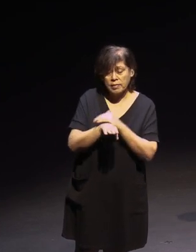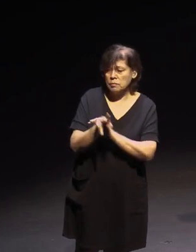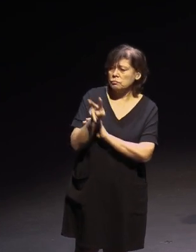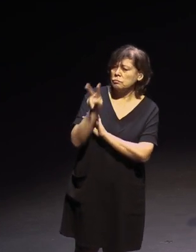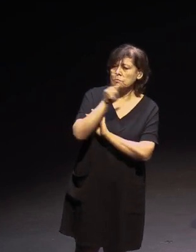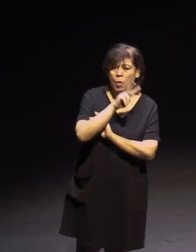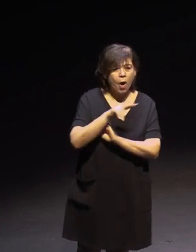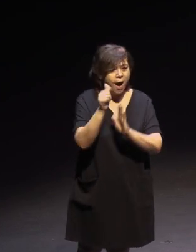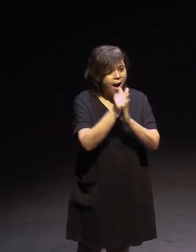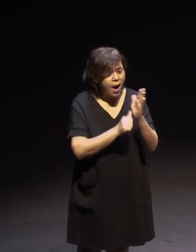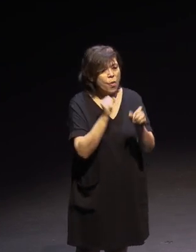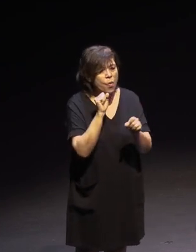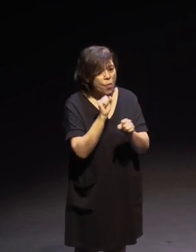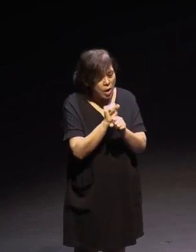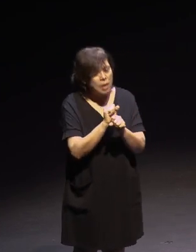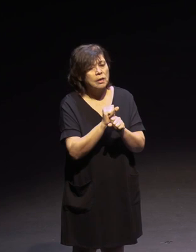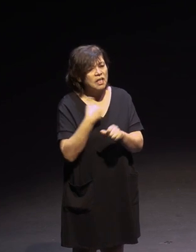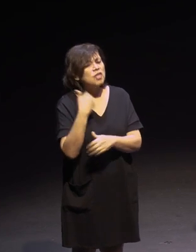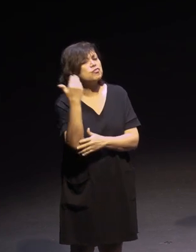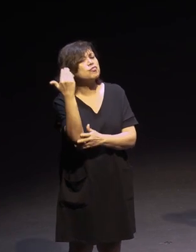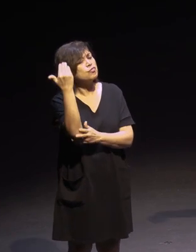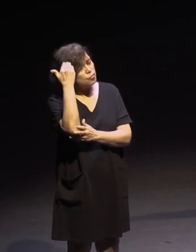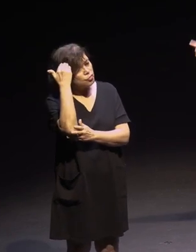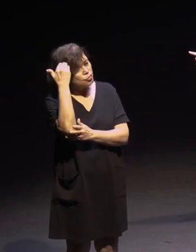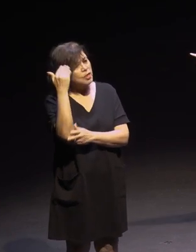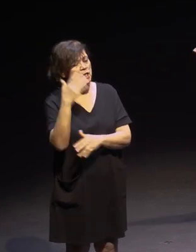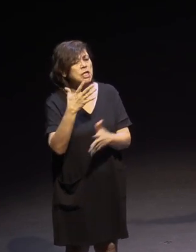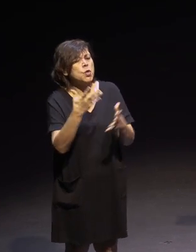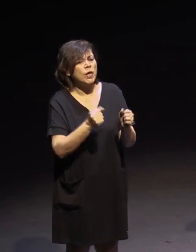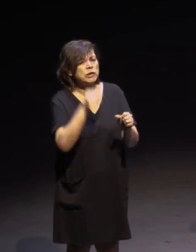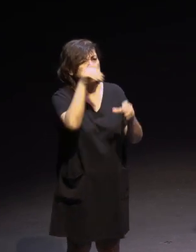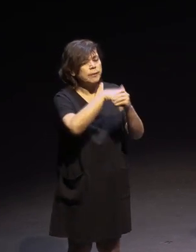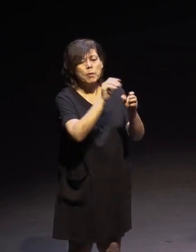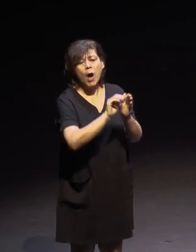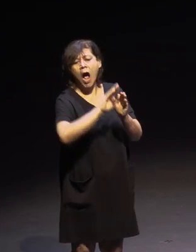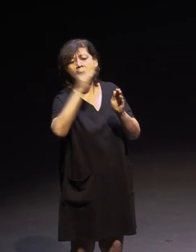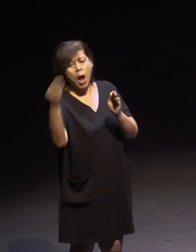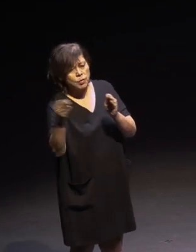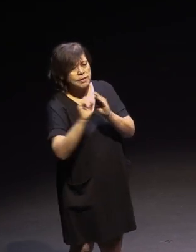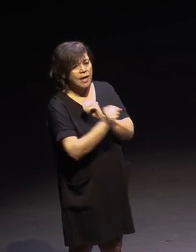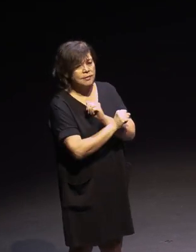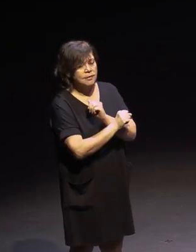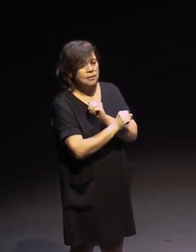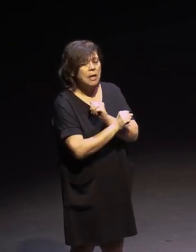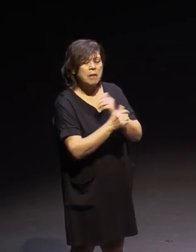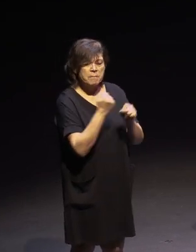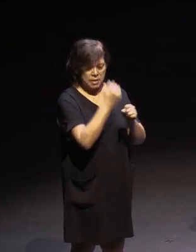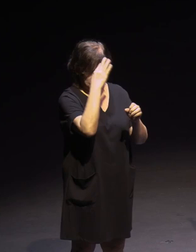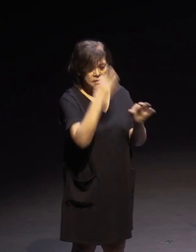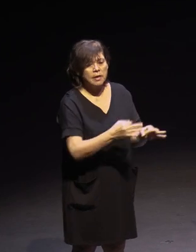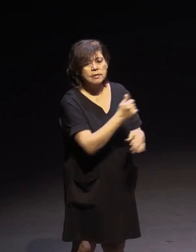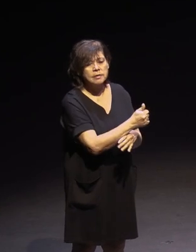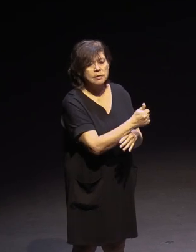there, and he knew that he wanted his work on the outside wall, and he made that choice, and we allowed him to make that choice